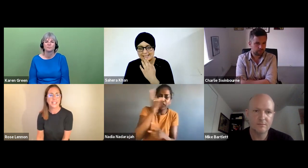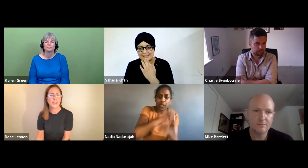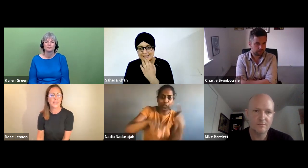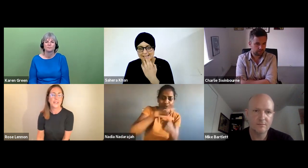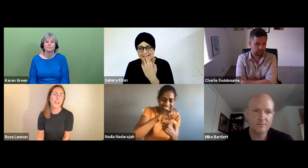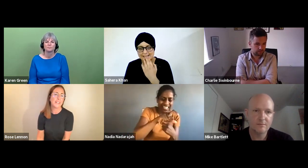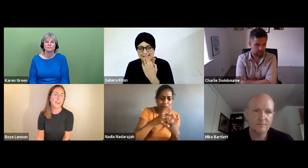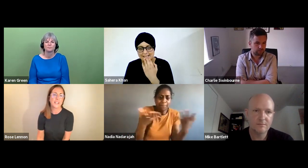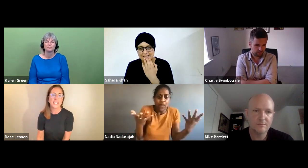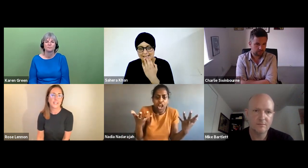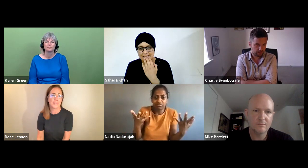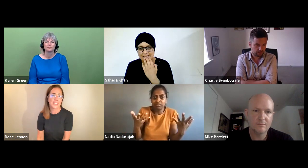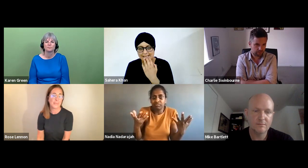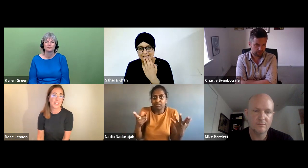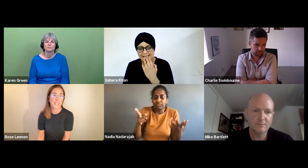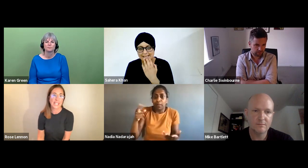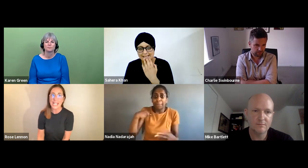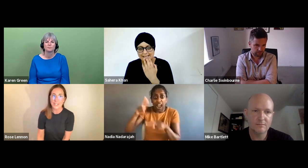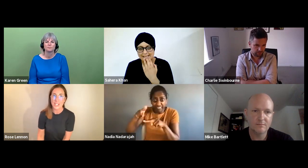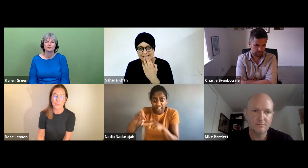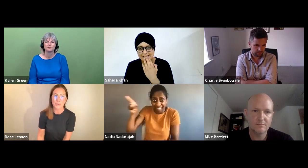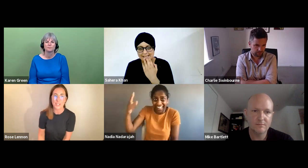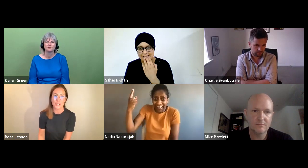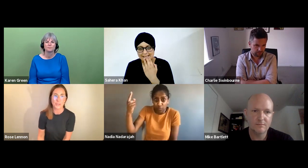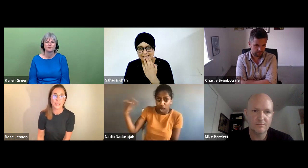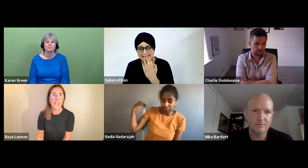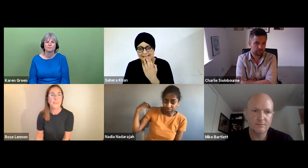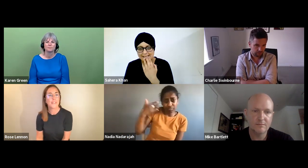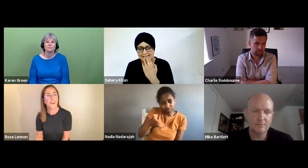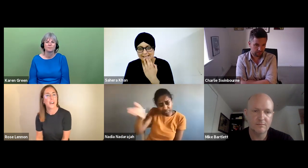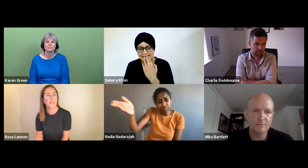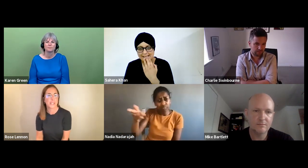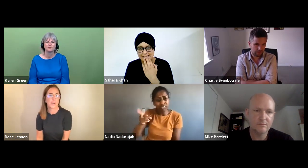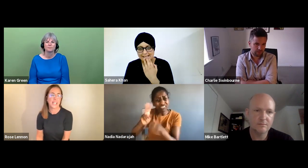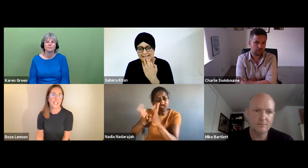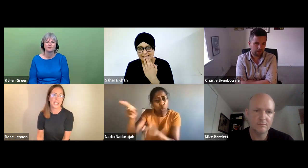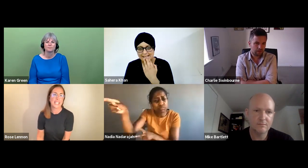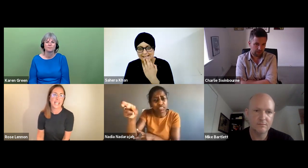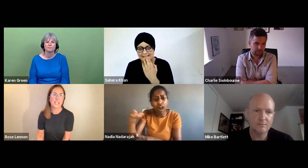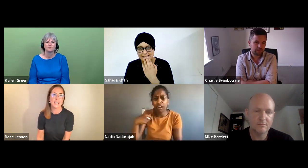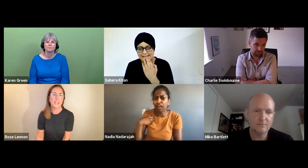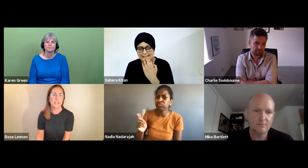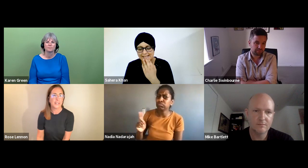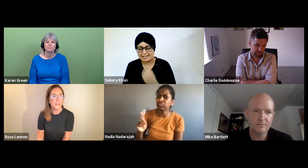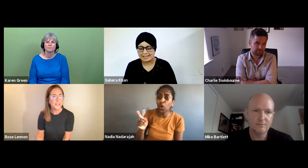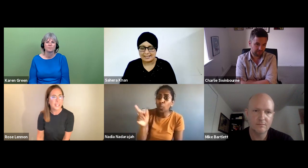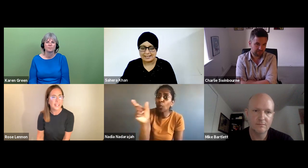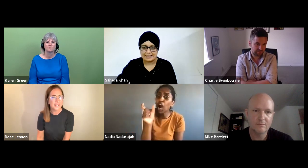you know, I was very involved in the deaf community because of the lack of interpreter provision. Or my father was the one actually that said, go and utilize